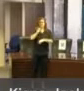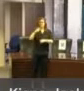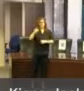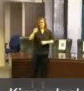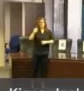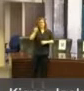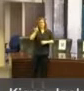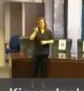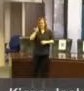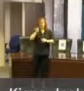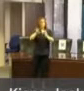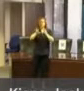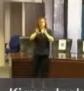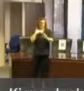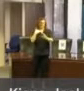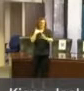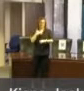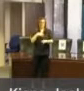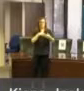may be submitted via email to